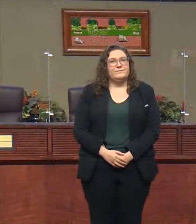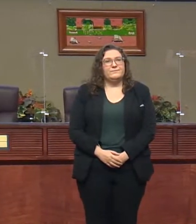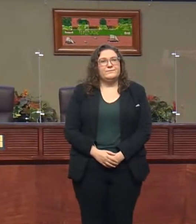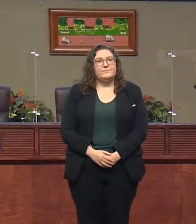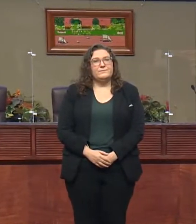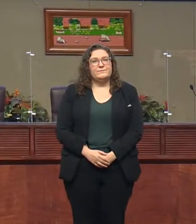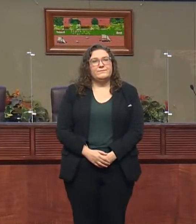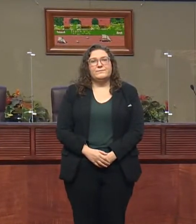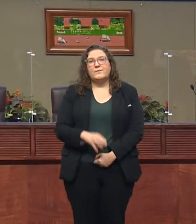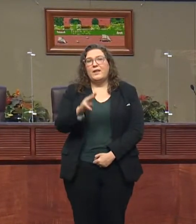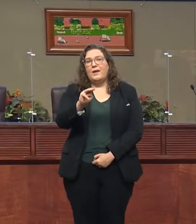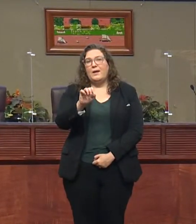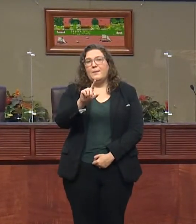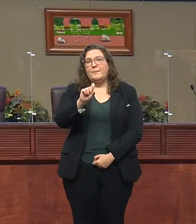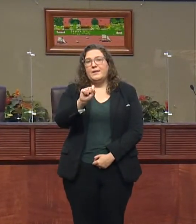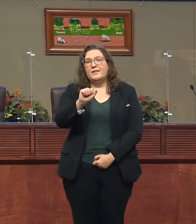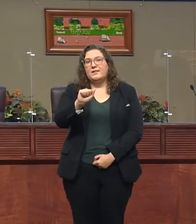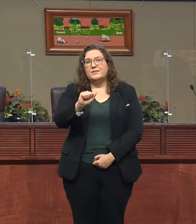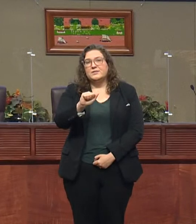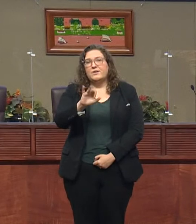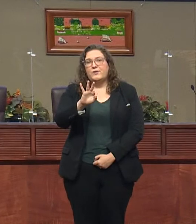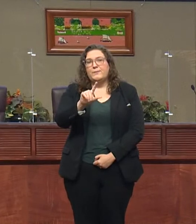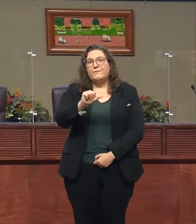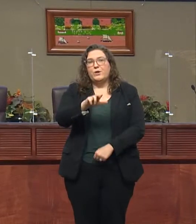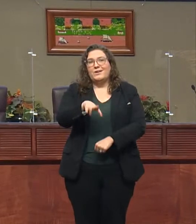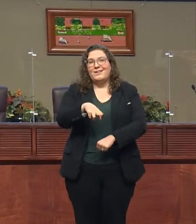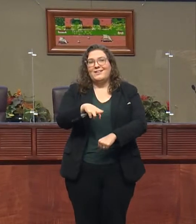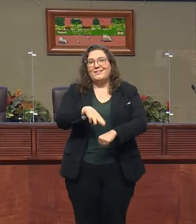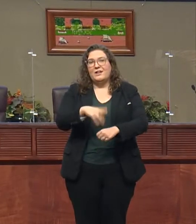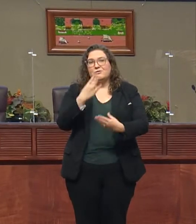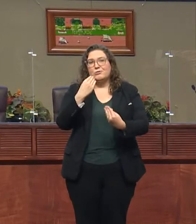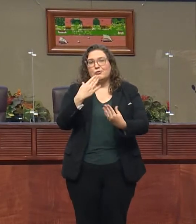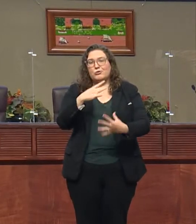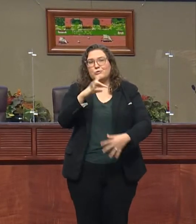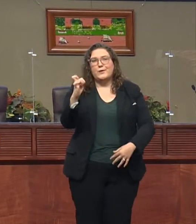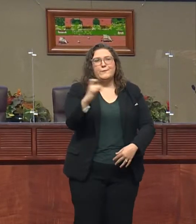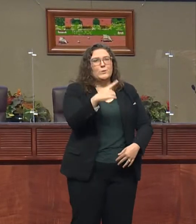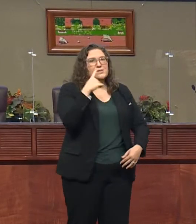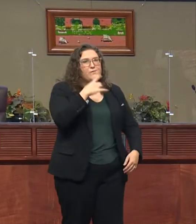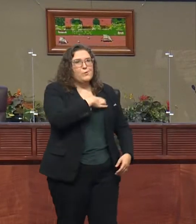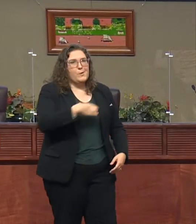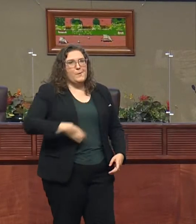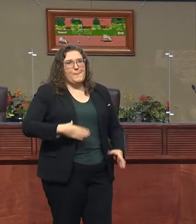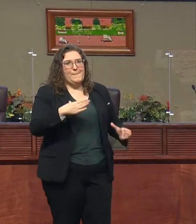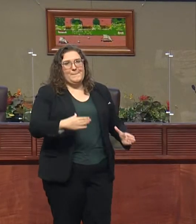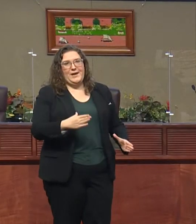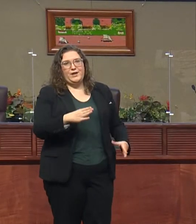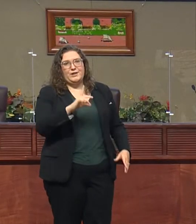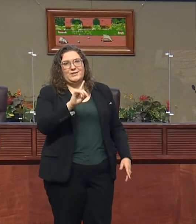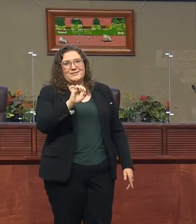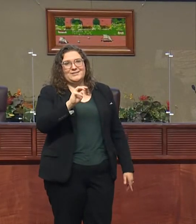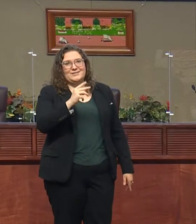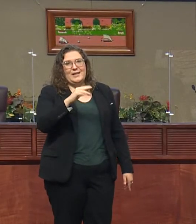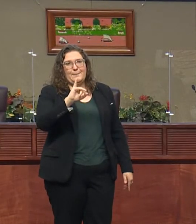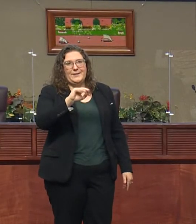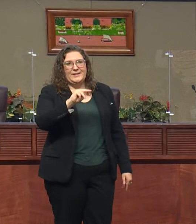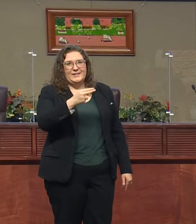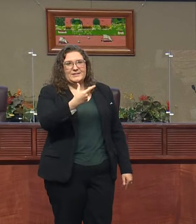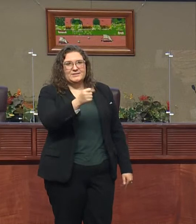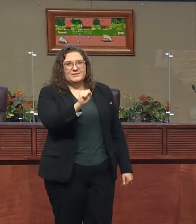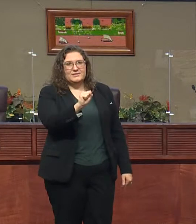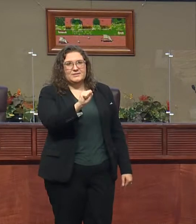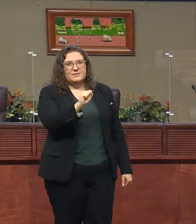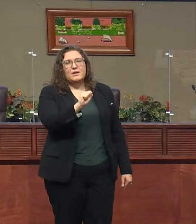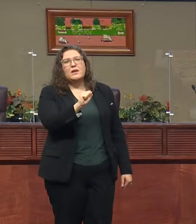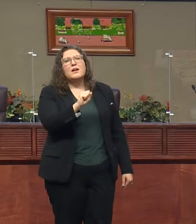This is Melissa Thomas with Florida National News. So this question is for Mayor Demings. So I just wanted to follow up in terms